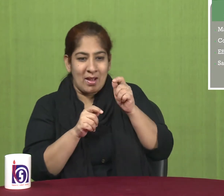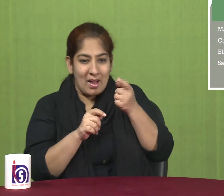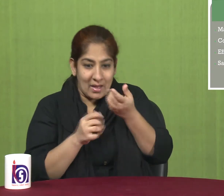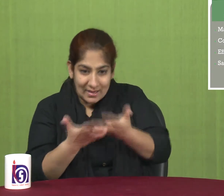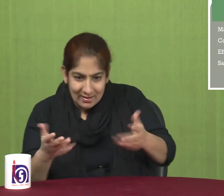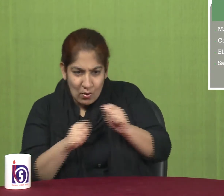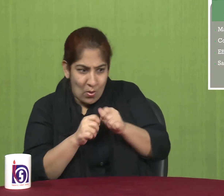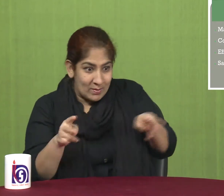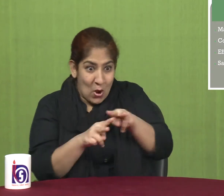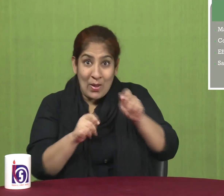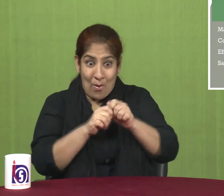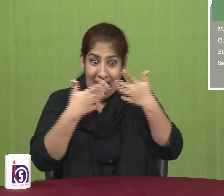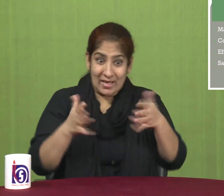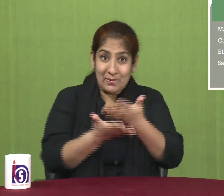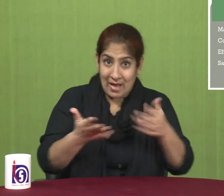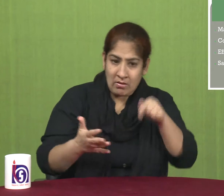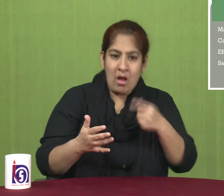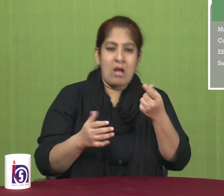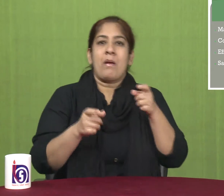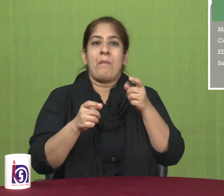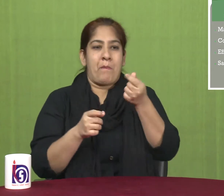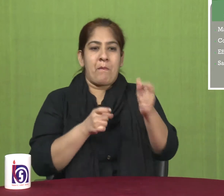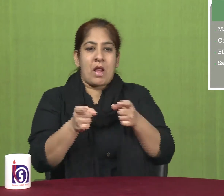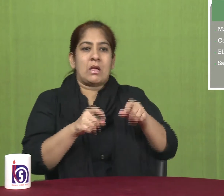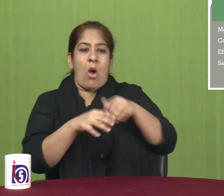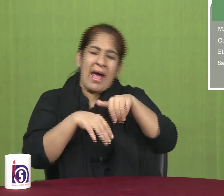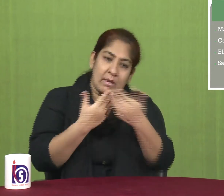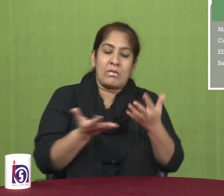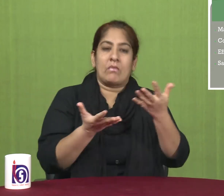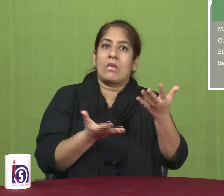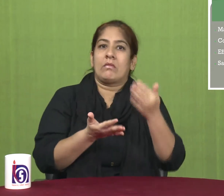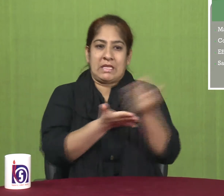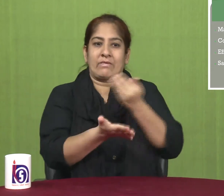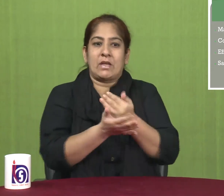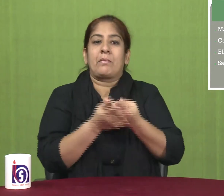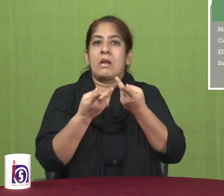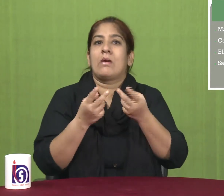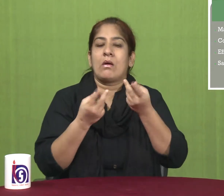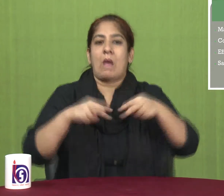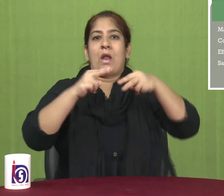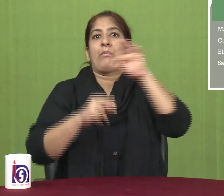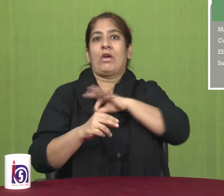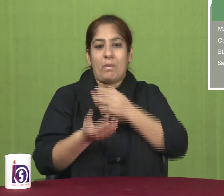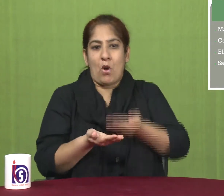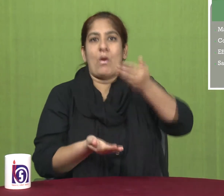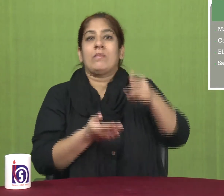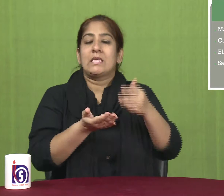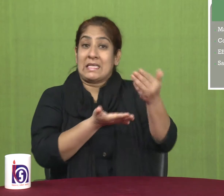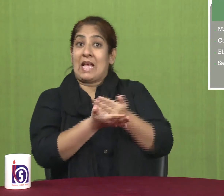safety of funds. When you have fund for your work, then the safety